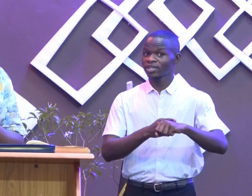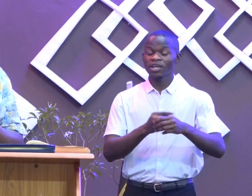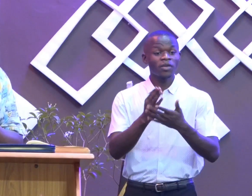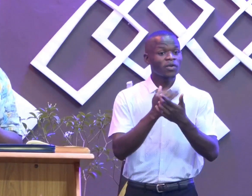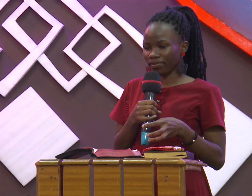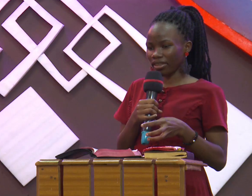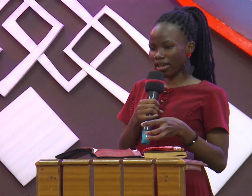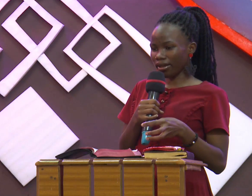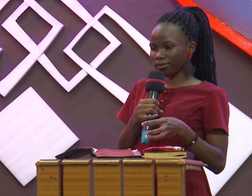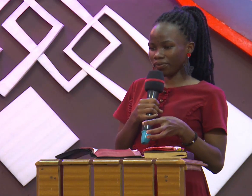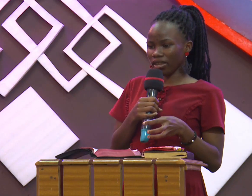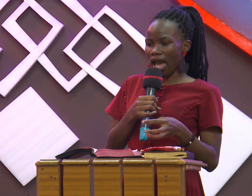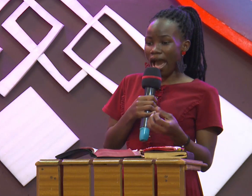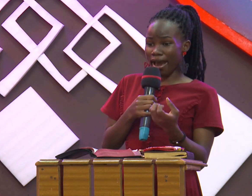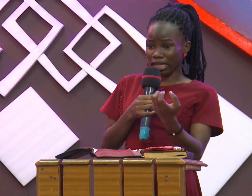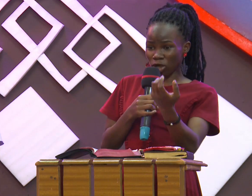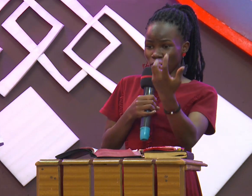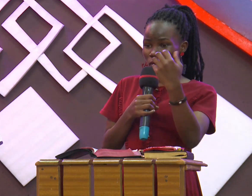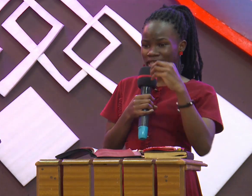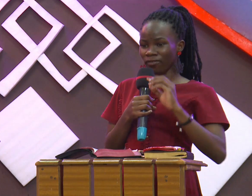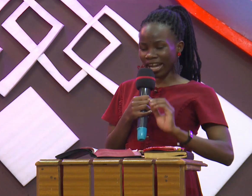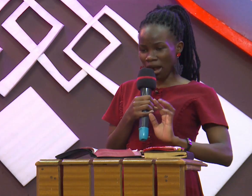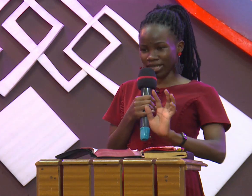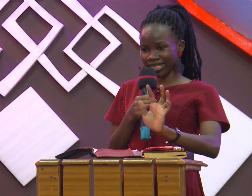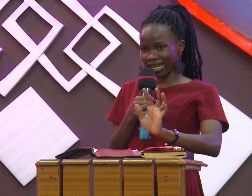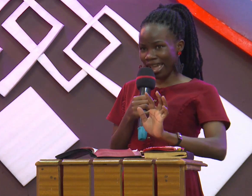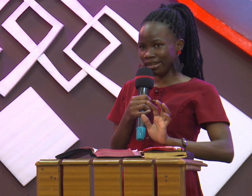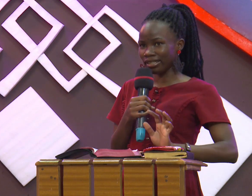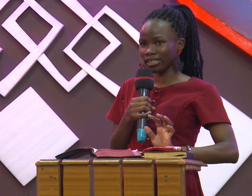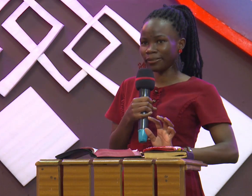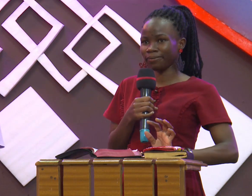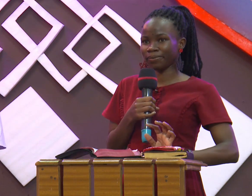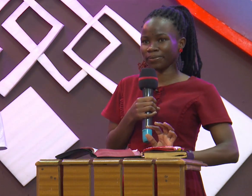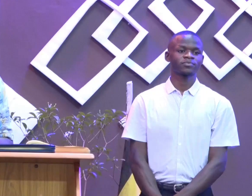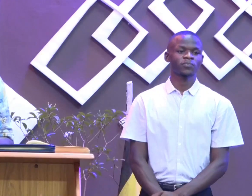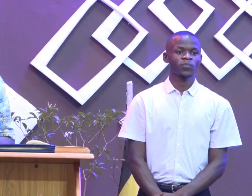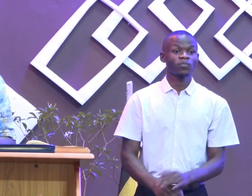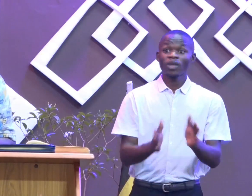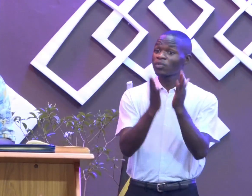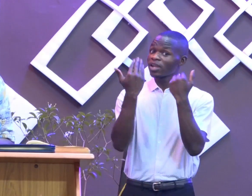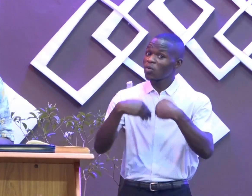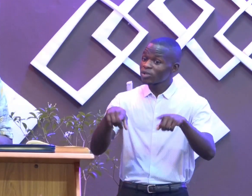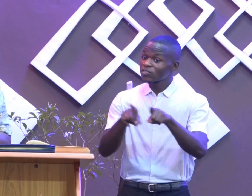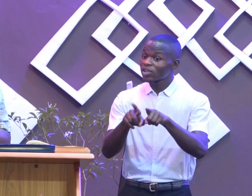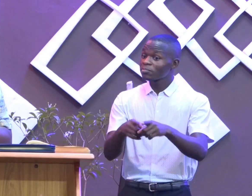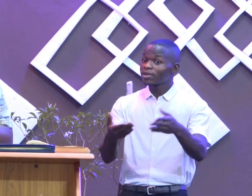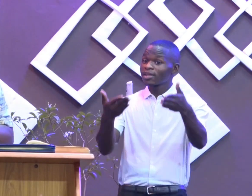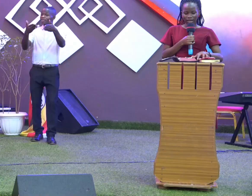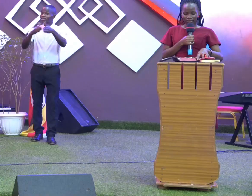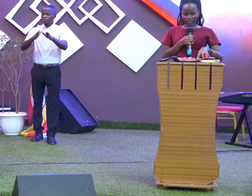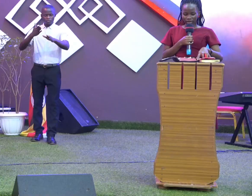buli ekijja kirike ekiseera ekyeko. I told you whatever comes as an end. Kati n'okufa kugenda kubaako